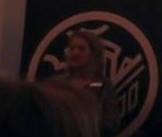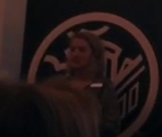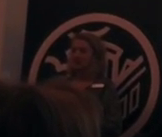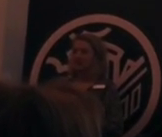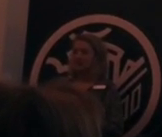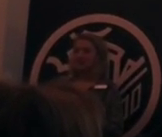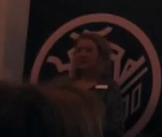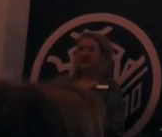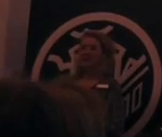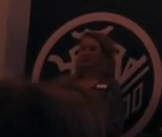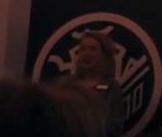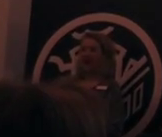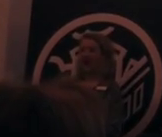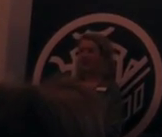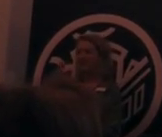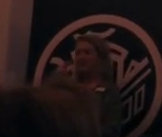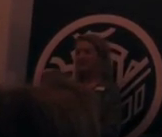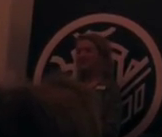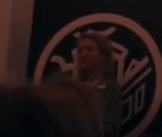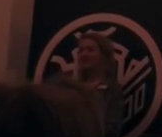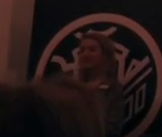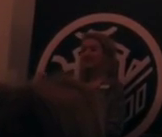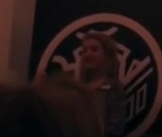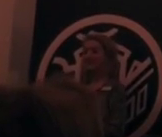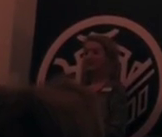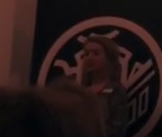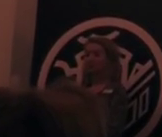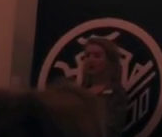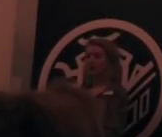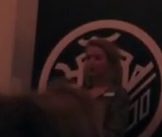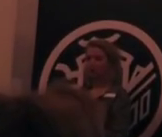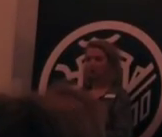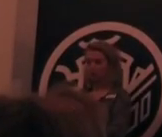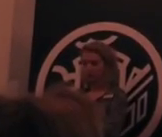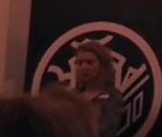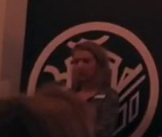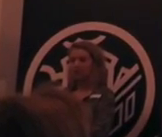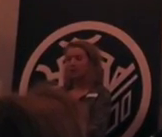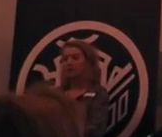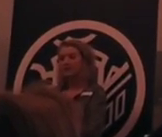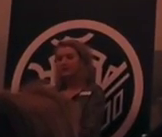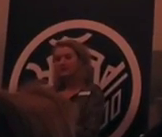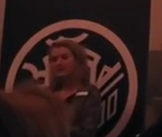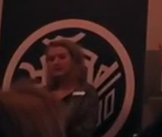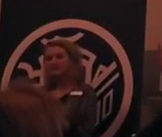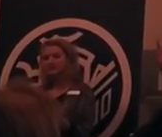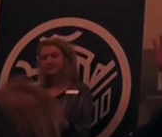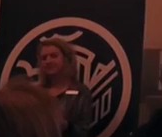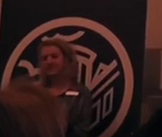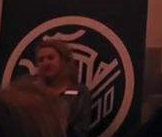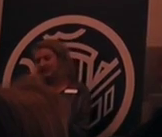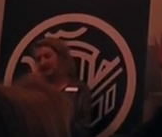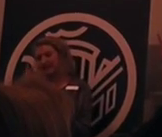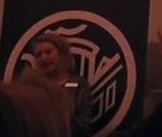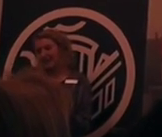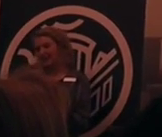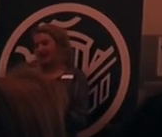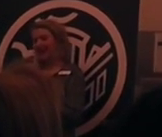National Vietnamese television covered our support. Vietnam was really interesting to see. There's no